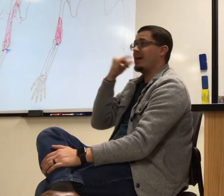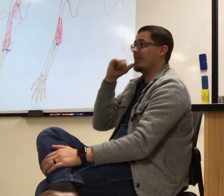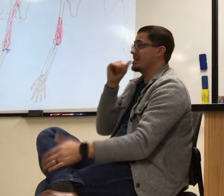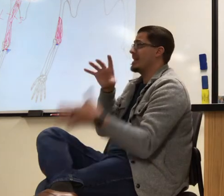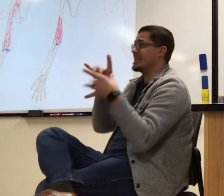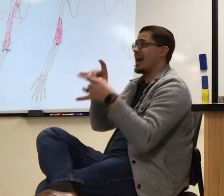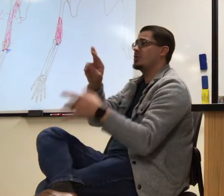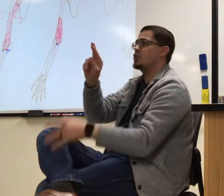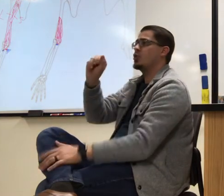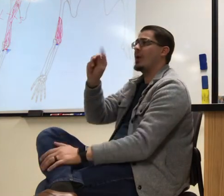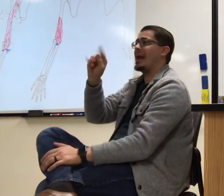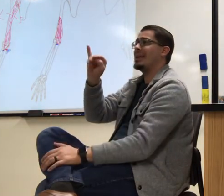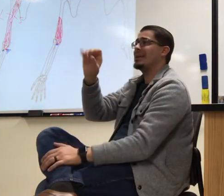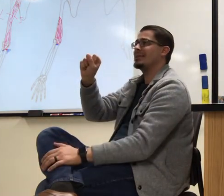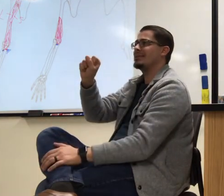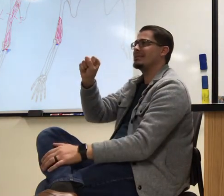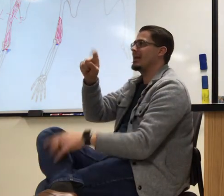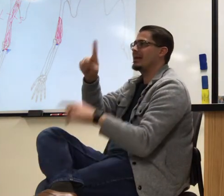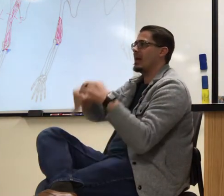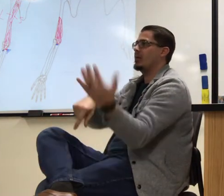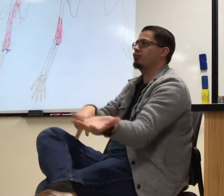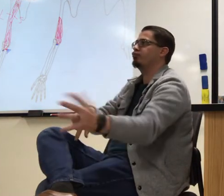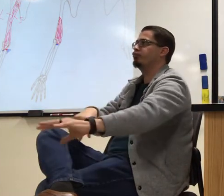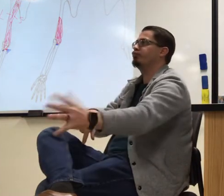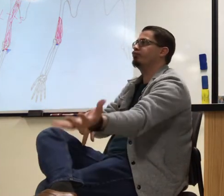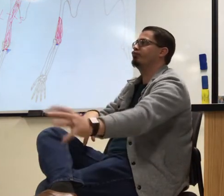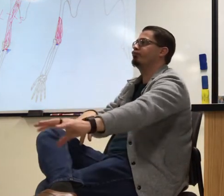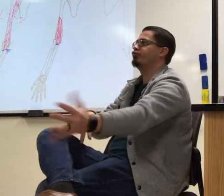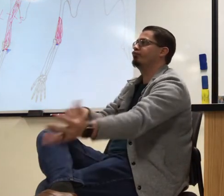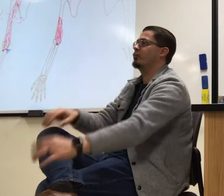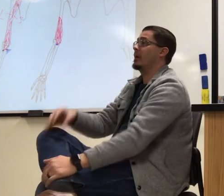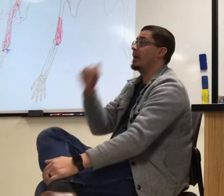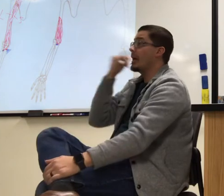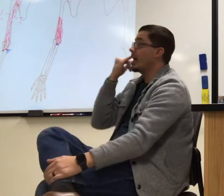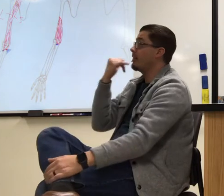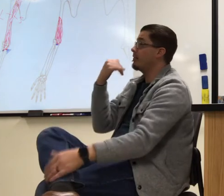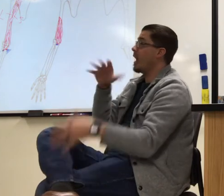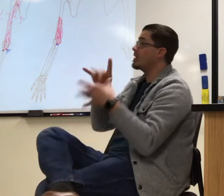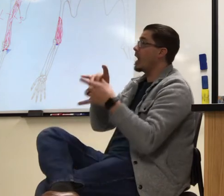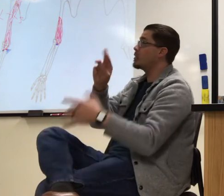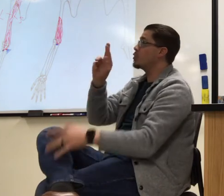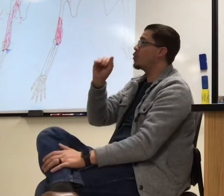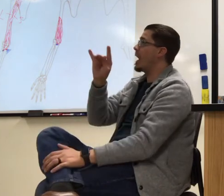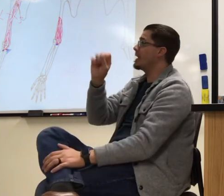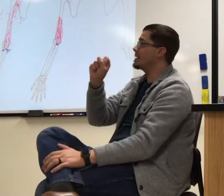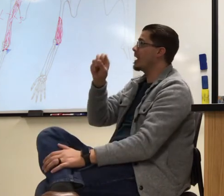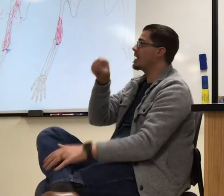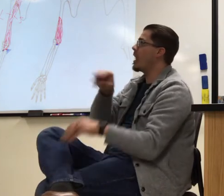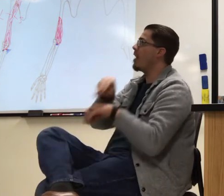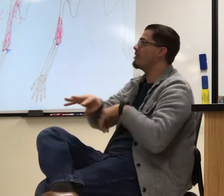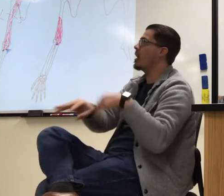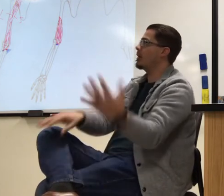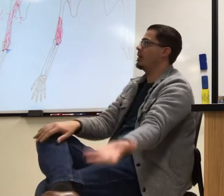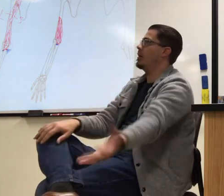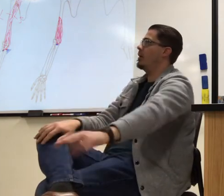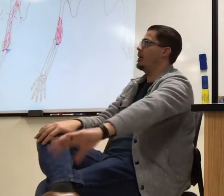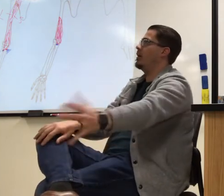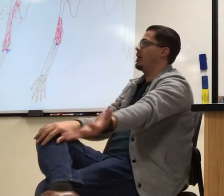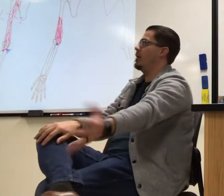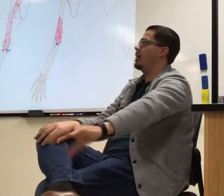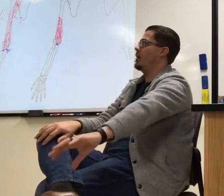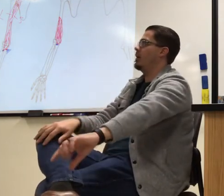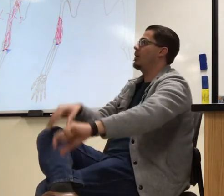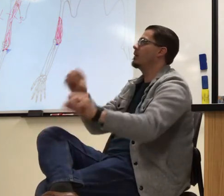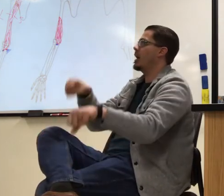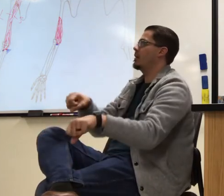Any bone that has an attachment on the radius bone can somehow affect either pronation or supination.